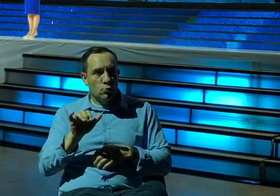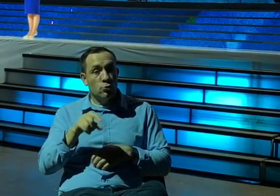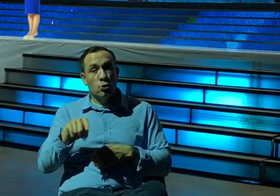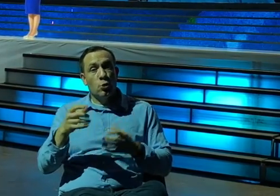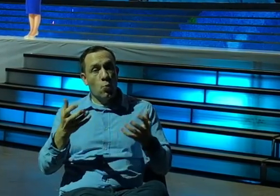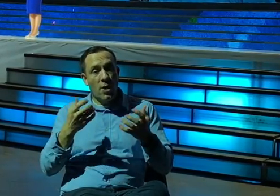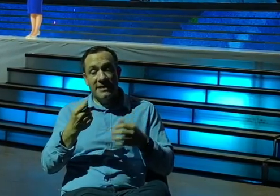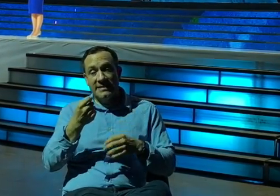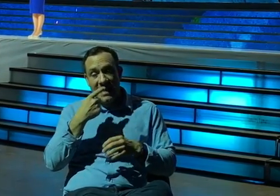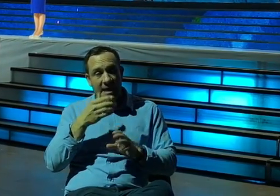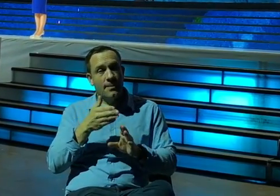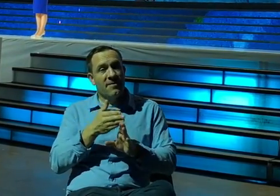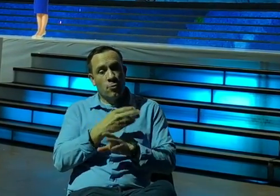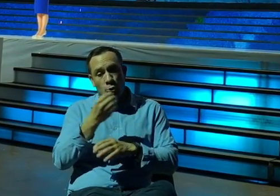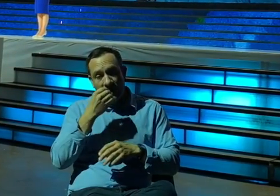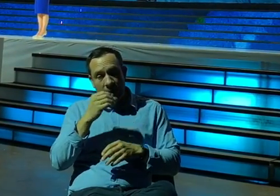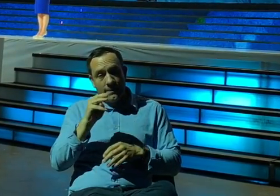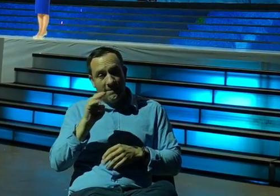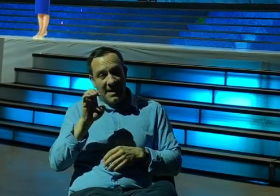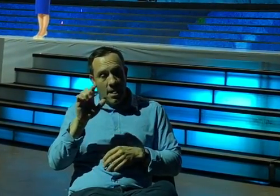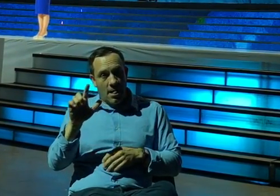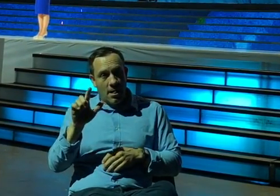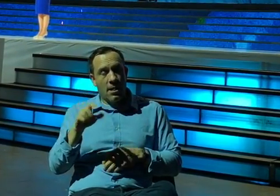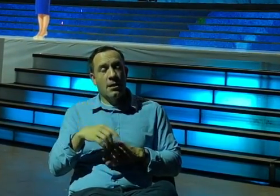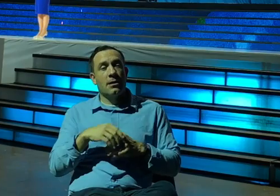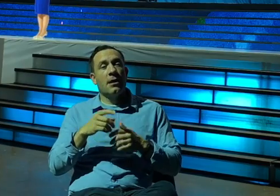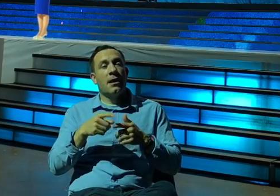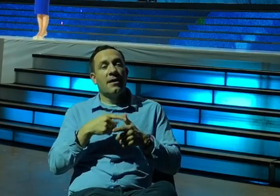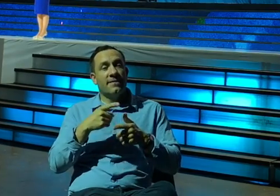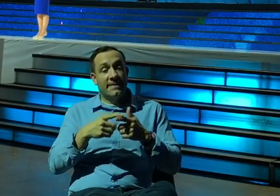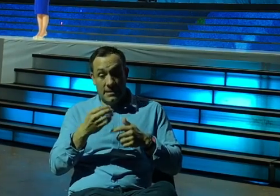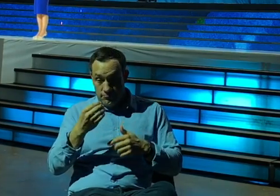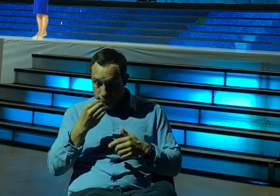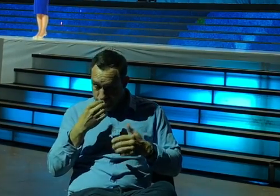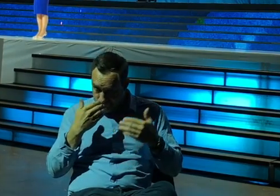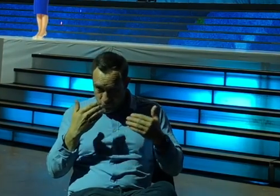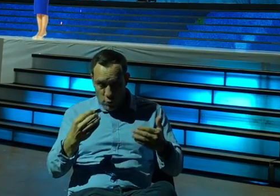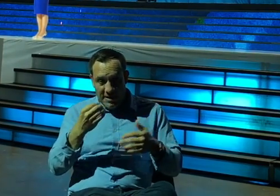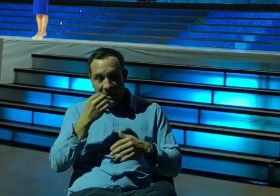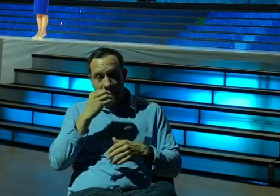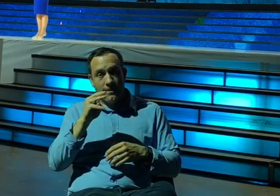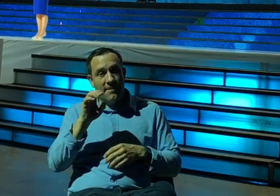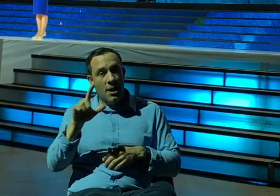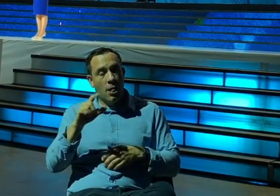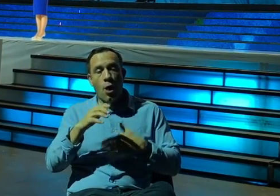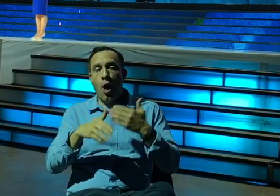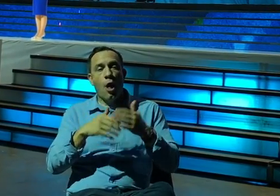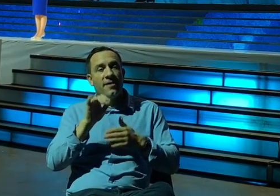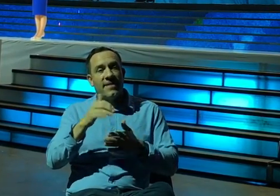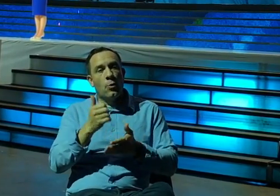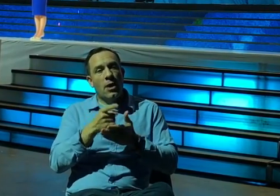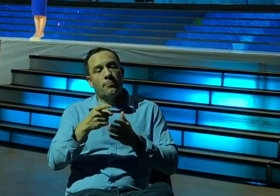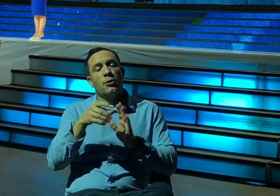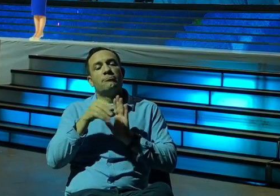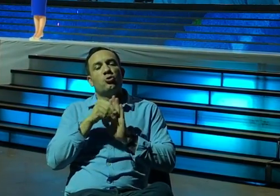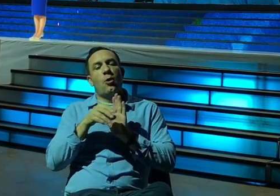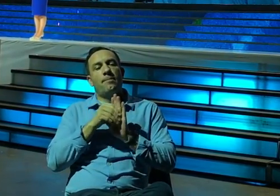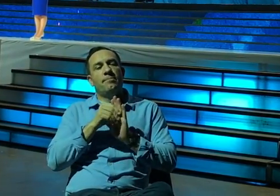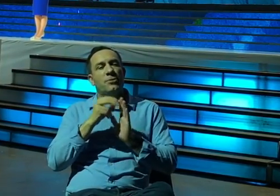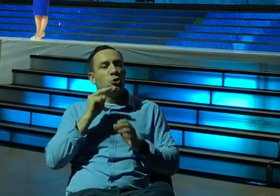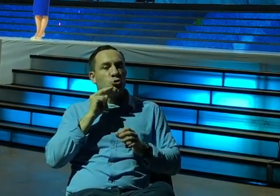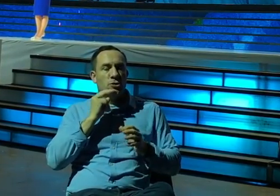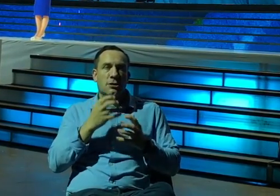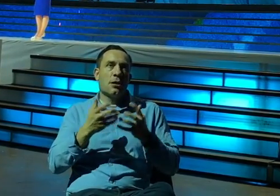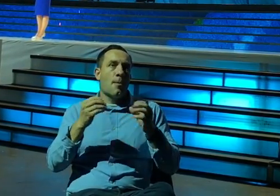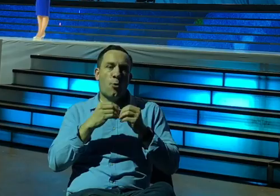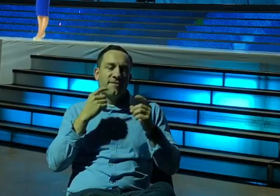to take it right before you eat a meal. Then you eat your meal, and all of that will help you absorb the nutrients much, much, much